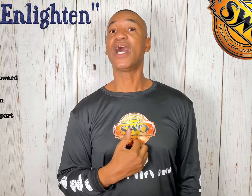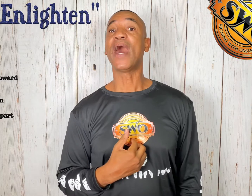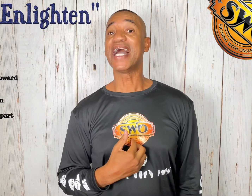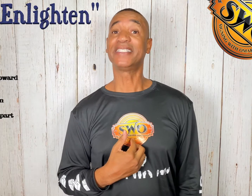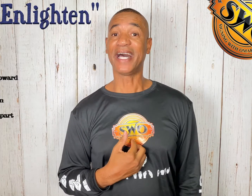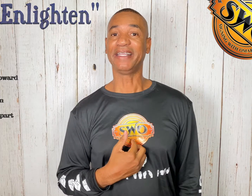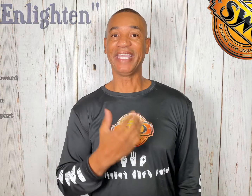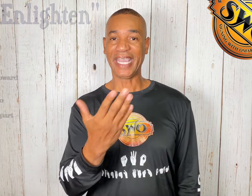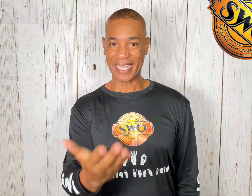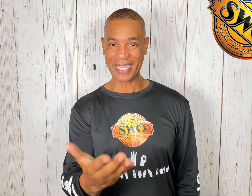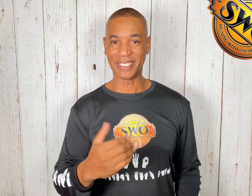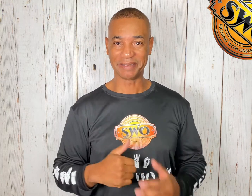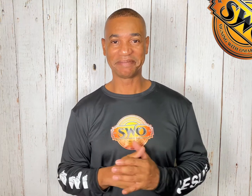I sign enlighten.